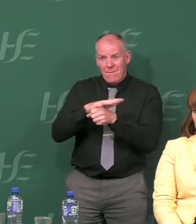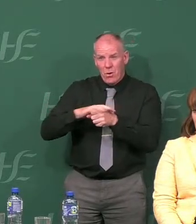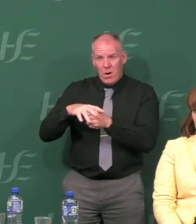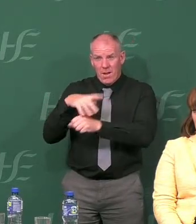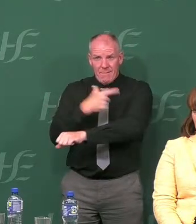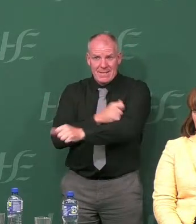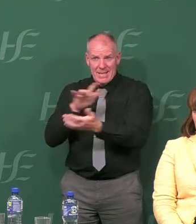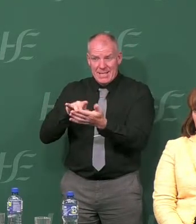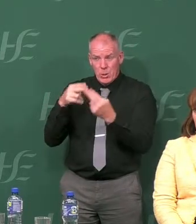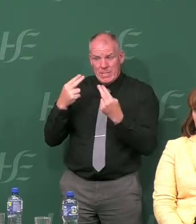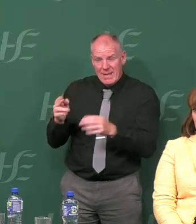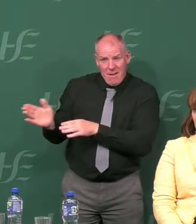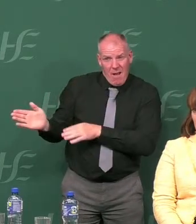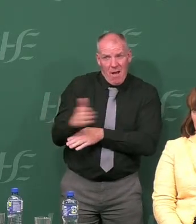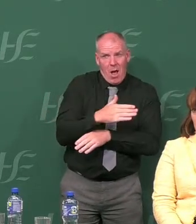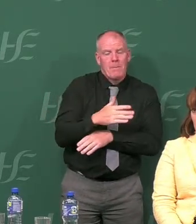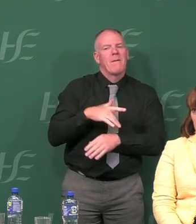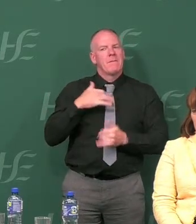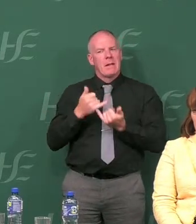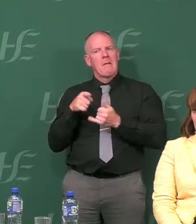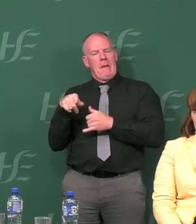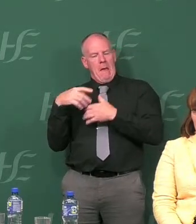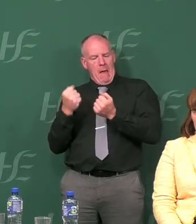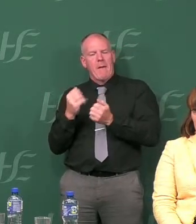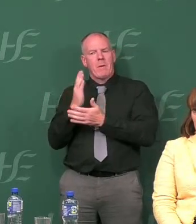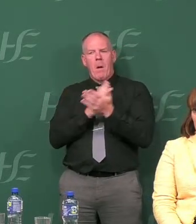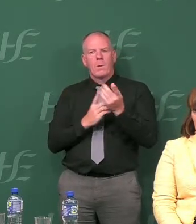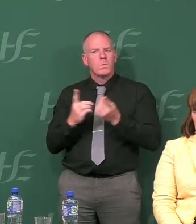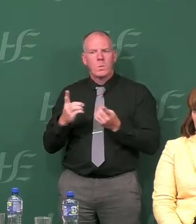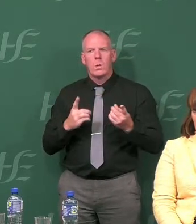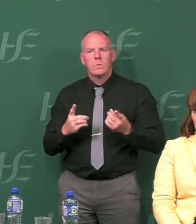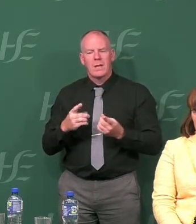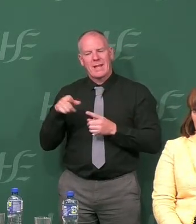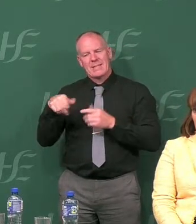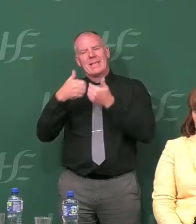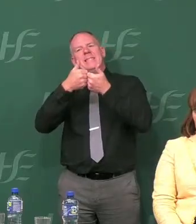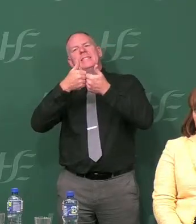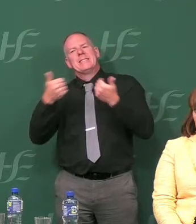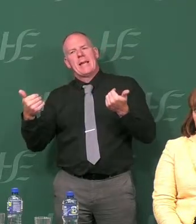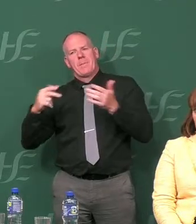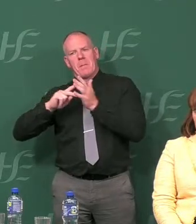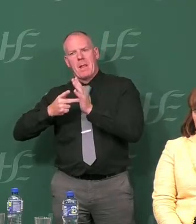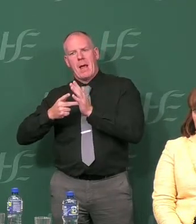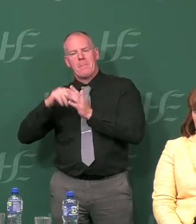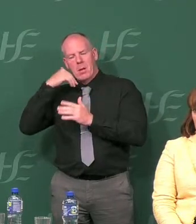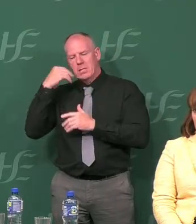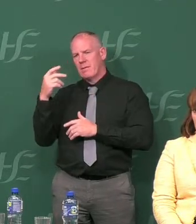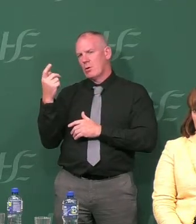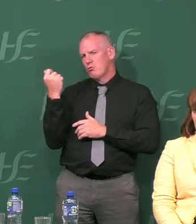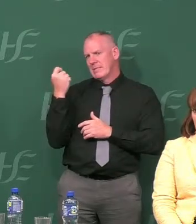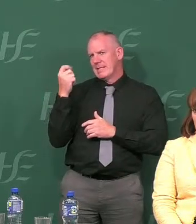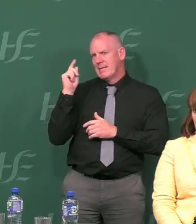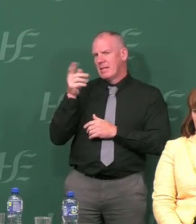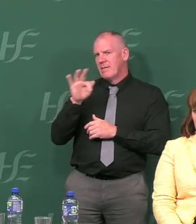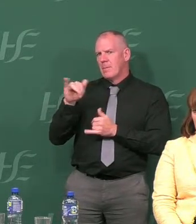vaccination centres, but we still possibly see them roll. So that's a piece we're looking out separately based on the recent advice from NIAC, but it does